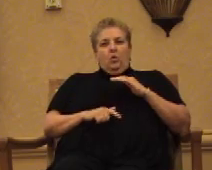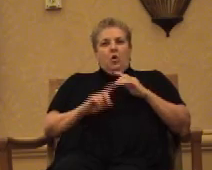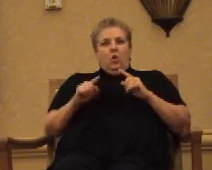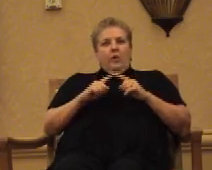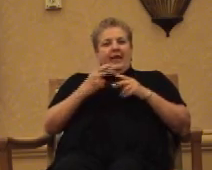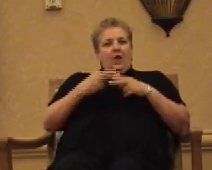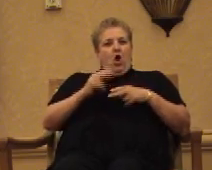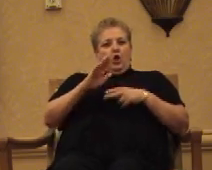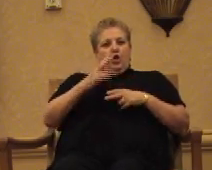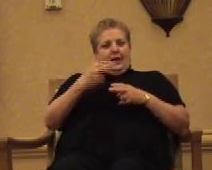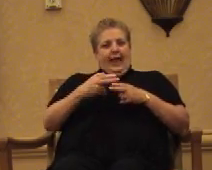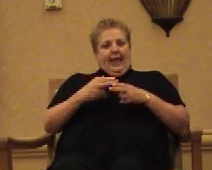and you don't answer.